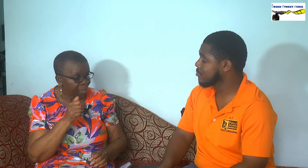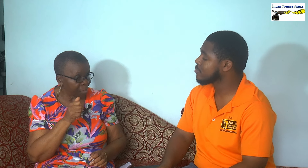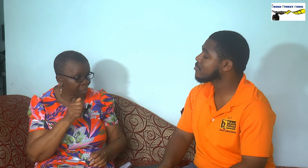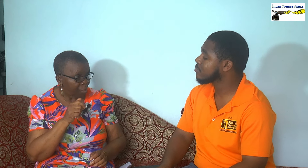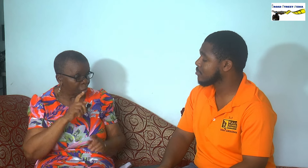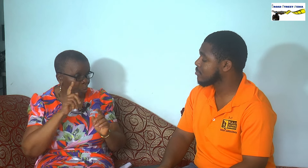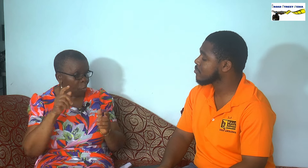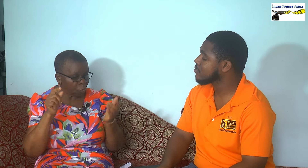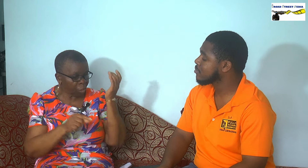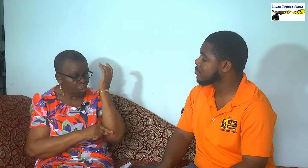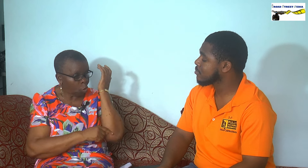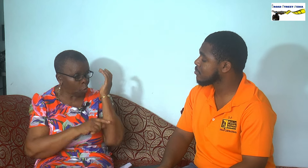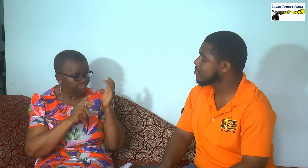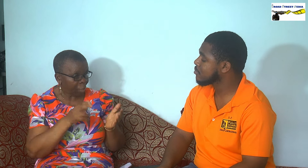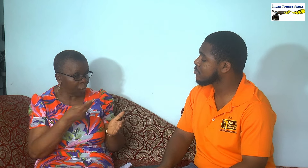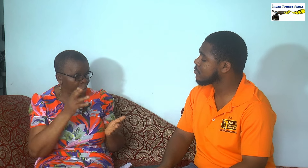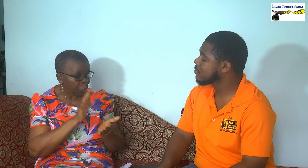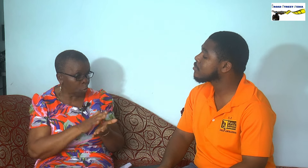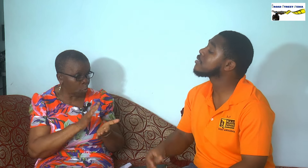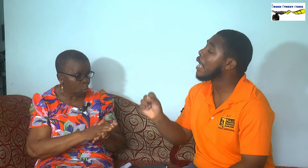Nikita Makeup. She went to St. George Secondary School.